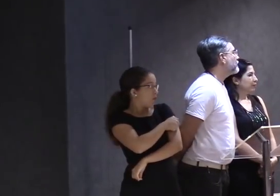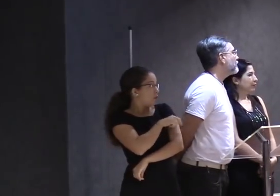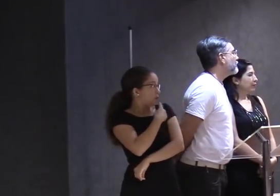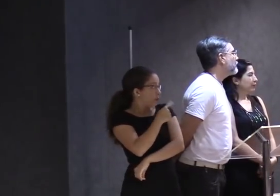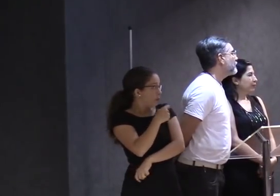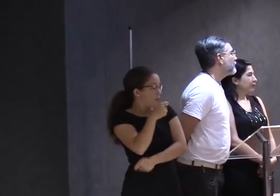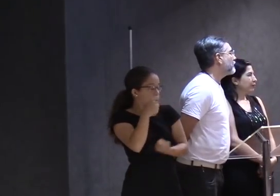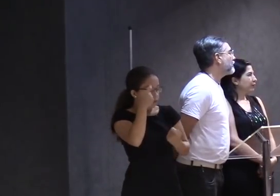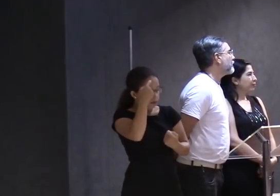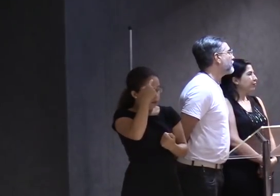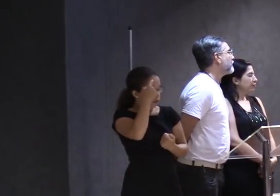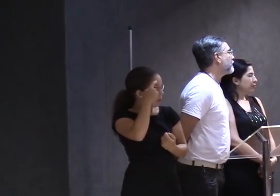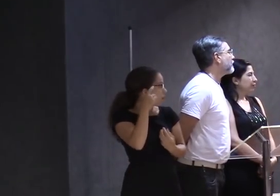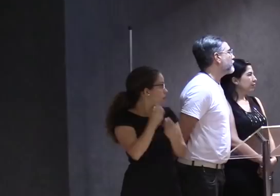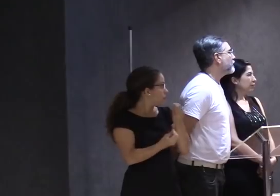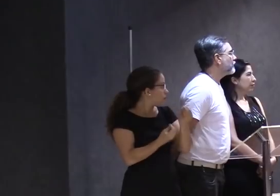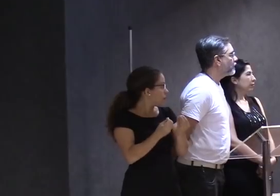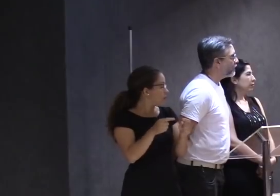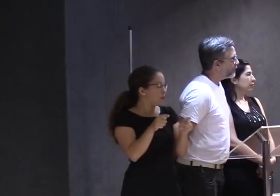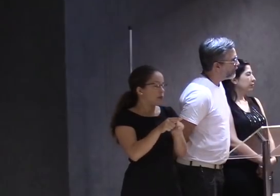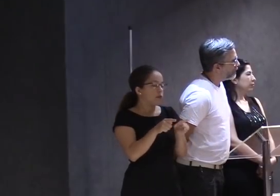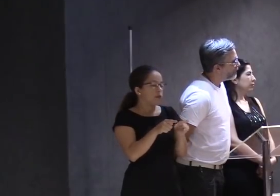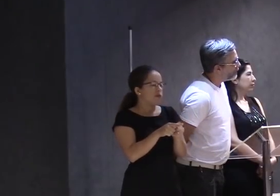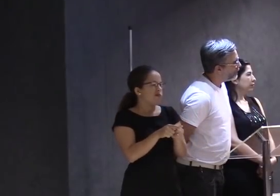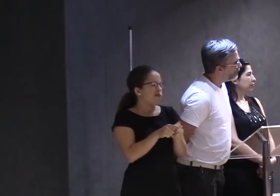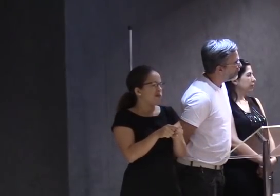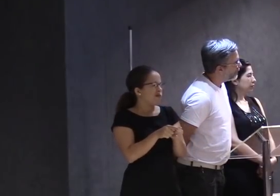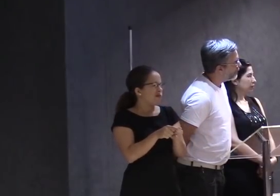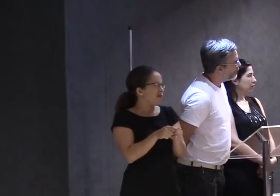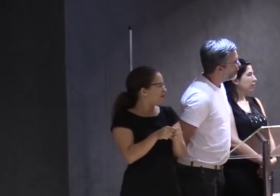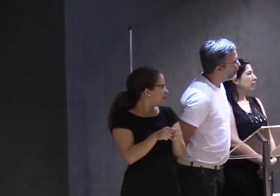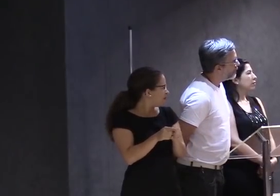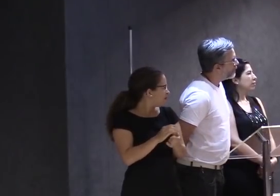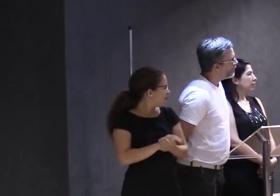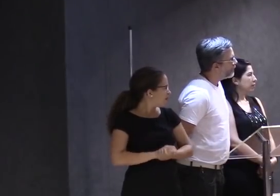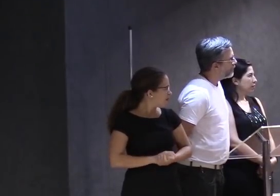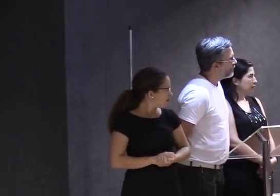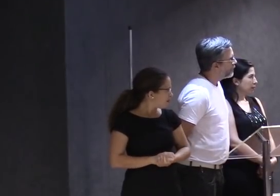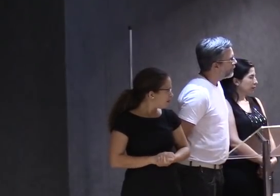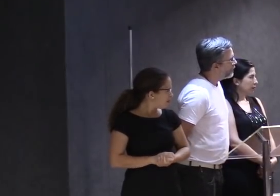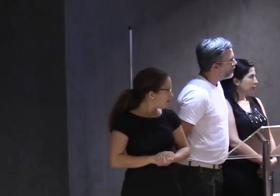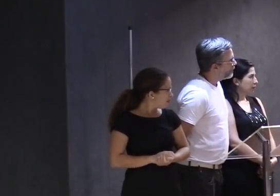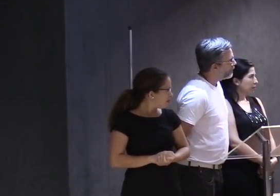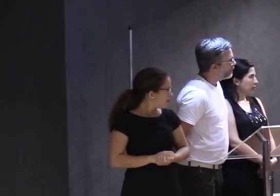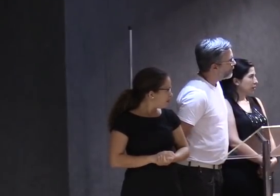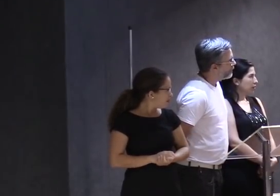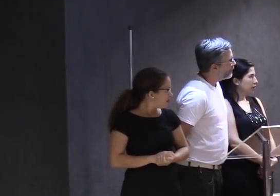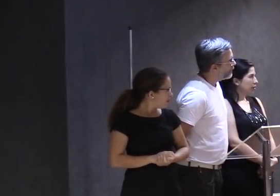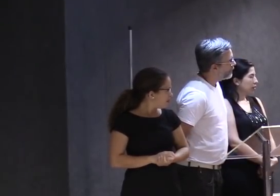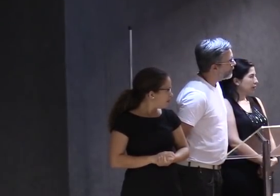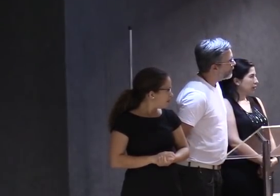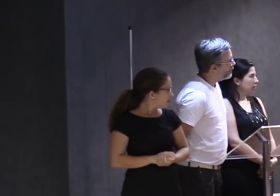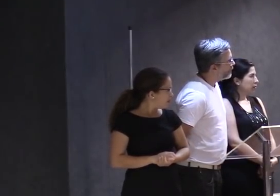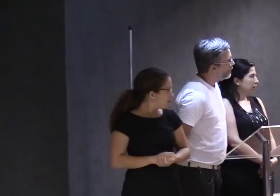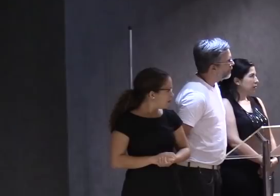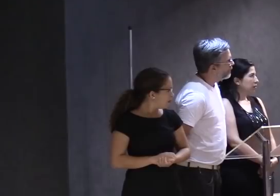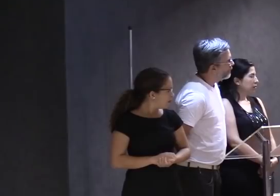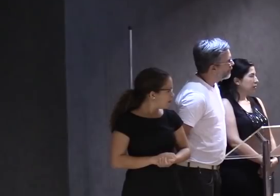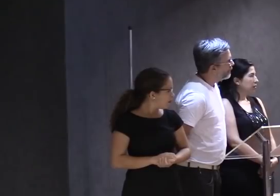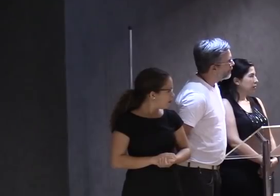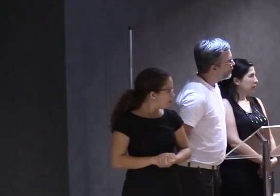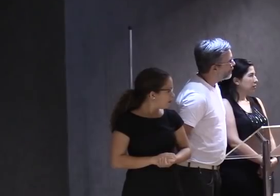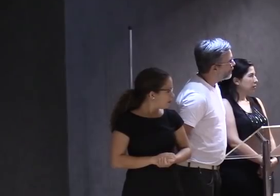about what was their starting point, how much they progressed, what kind of strengths they have and how we